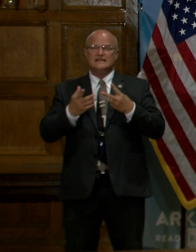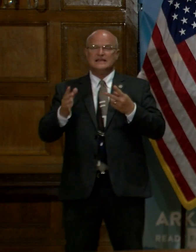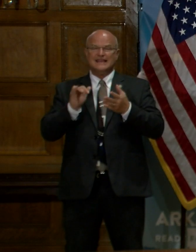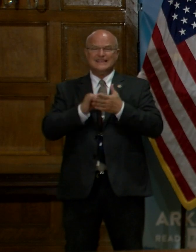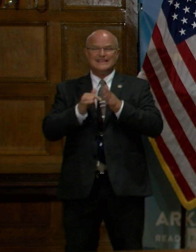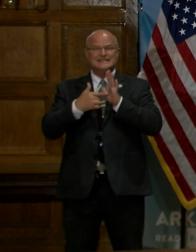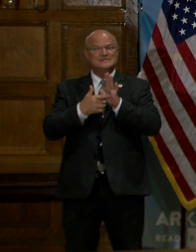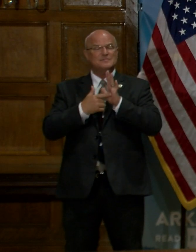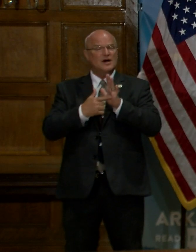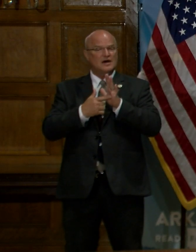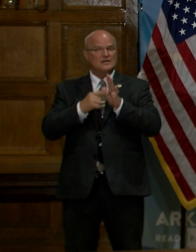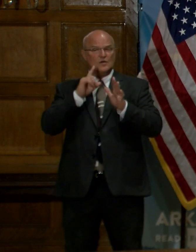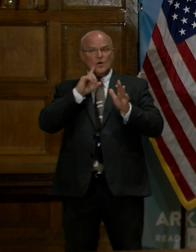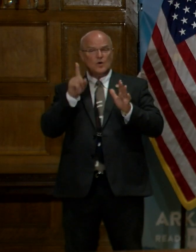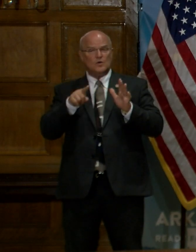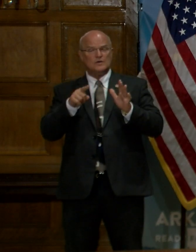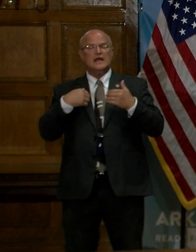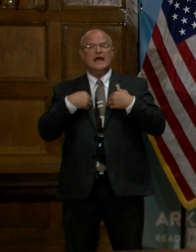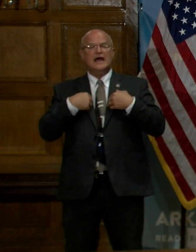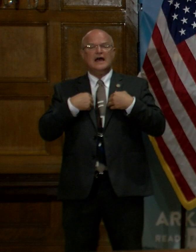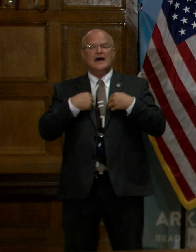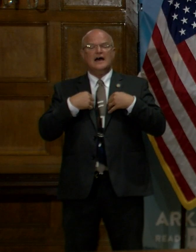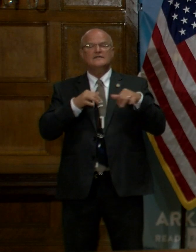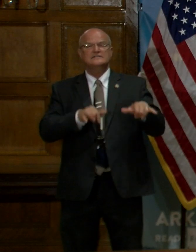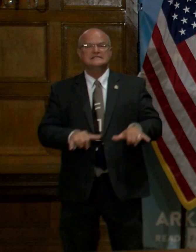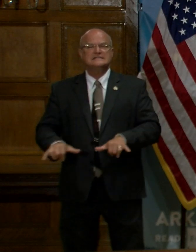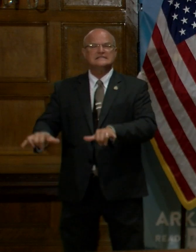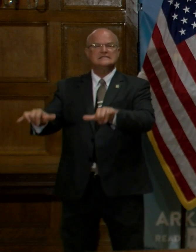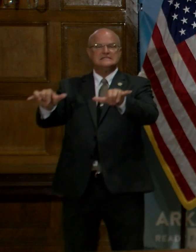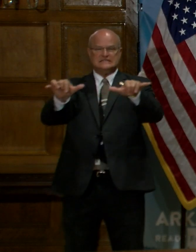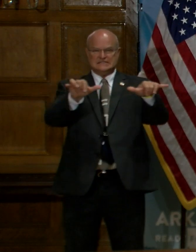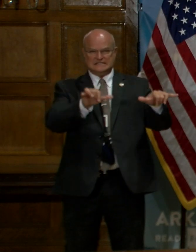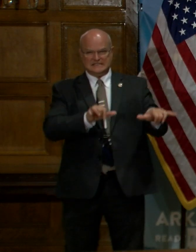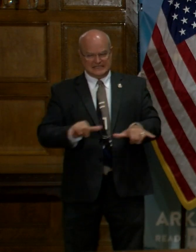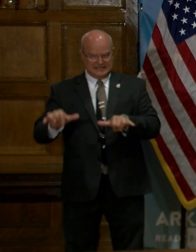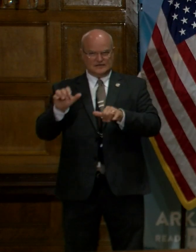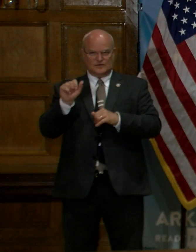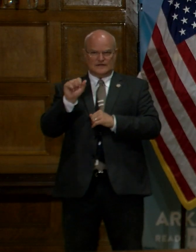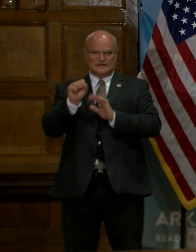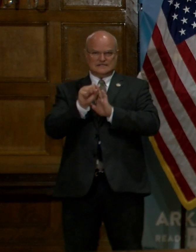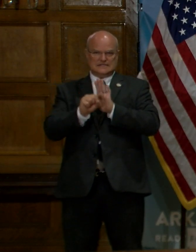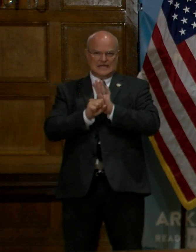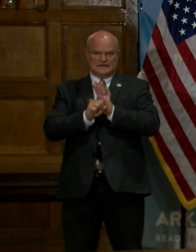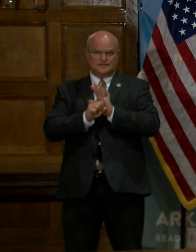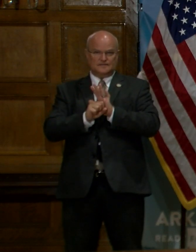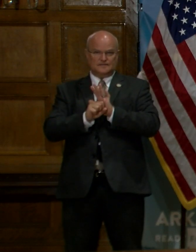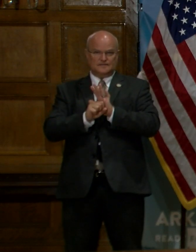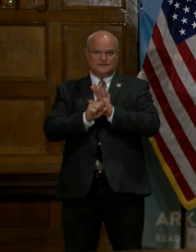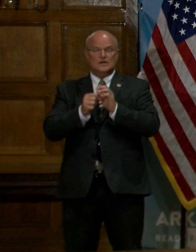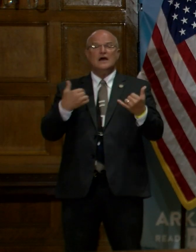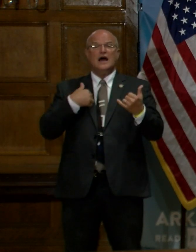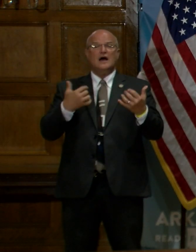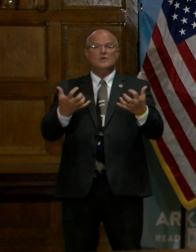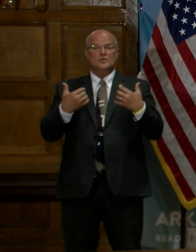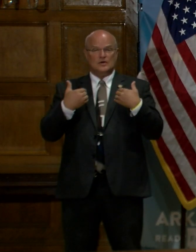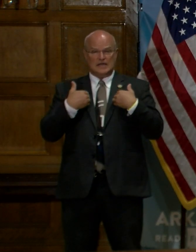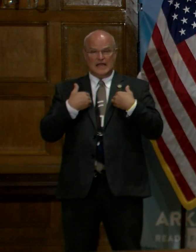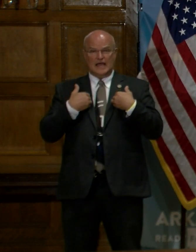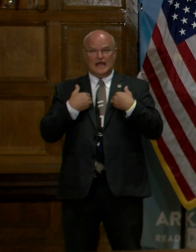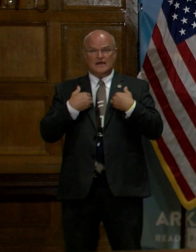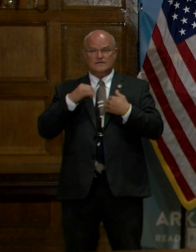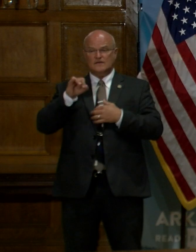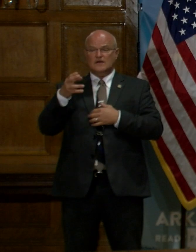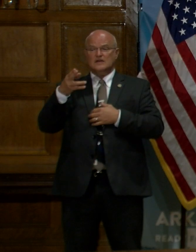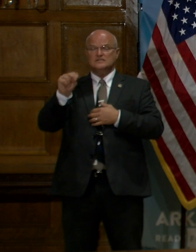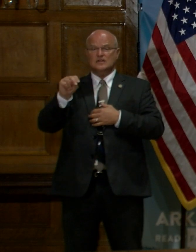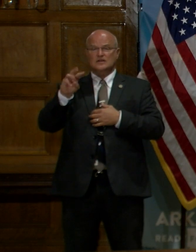is this model ordinance provides a consistency in approach across the state. And so with that, I'd like to have